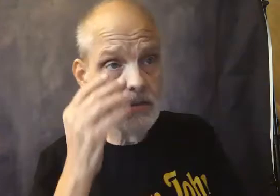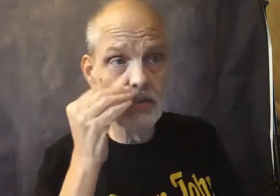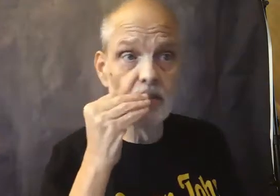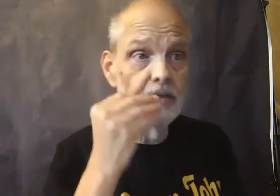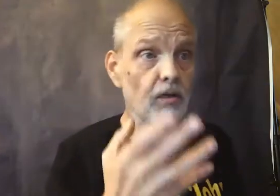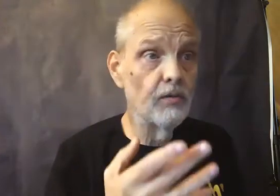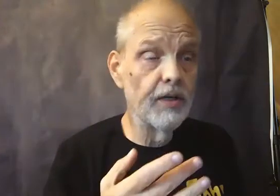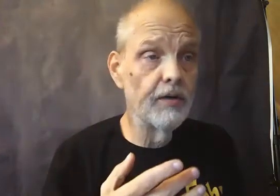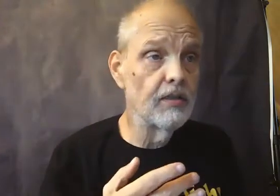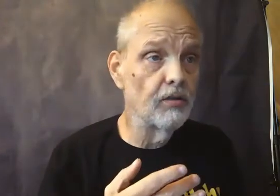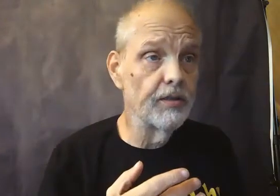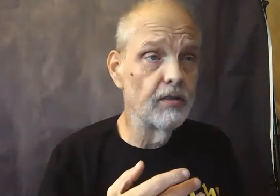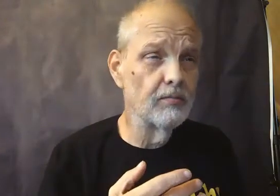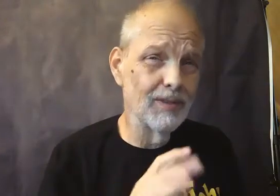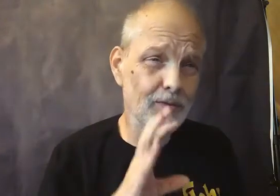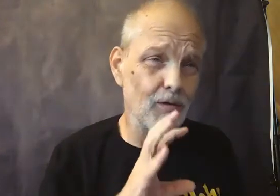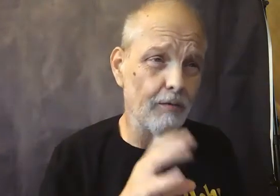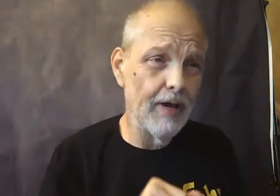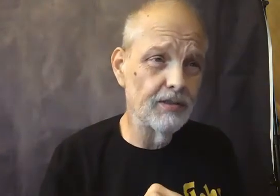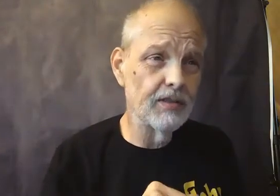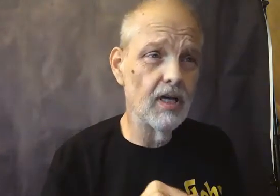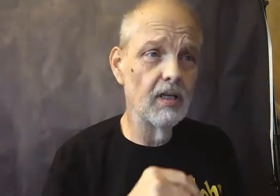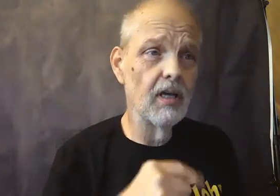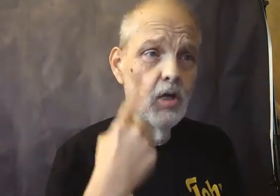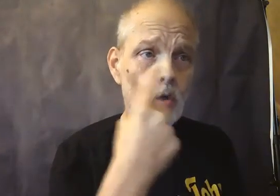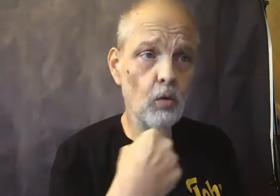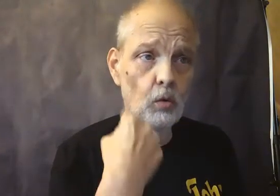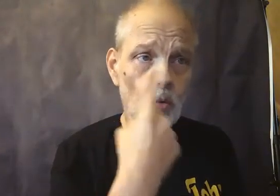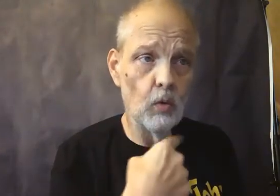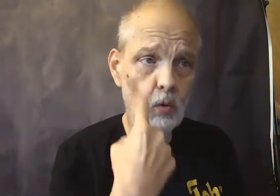Just to let you know, there is an alternate but pretty old-fashioned sign, who.